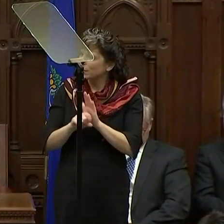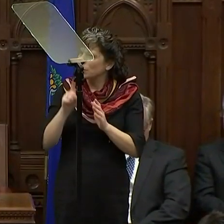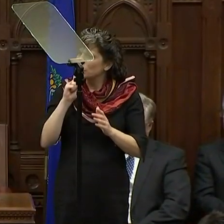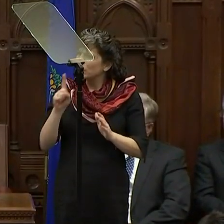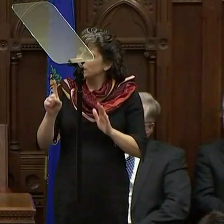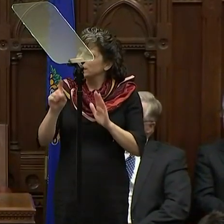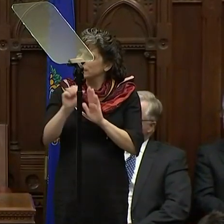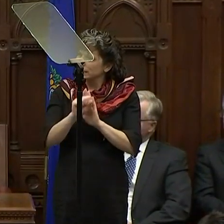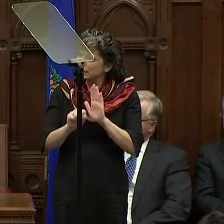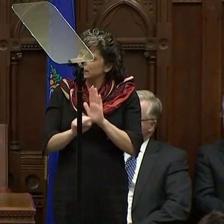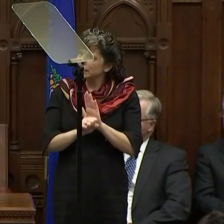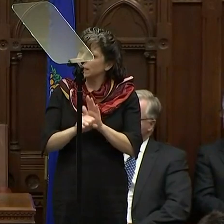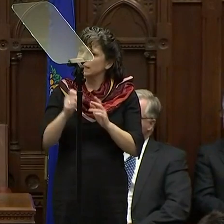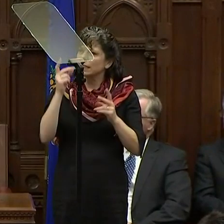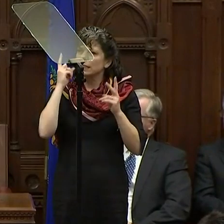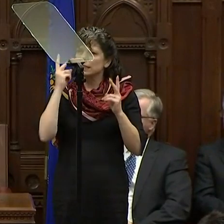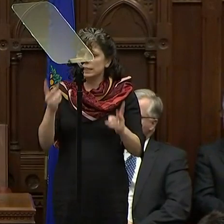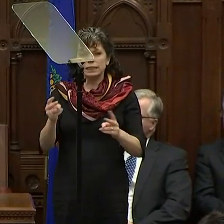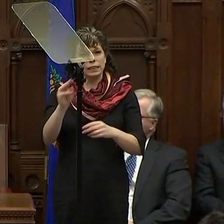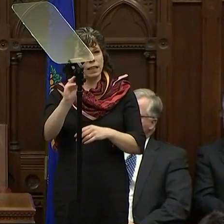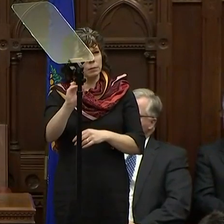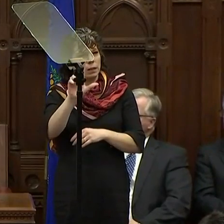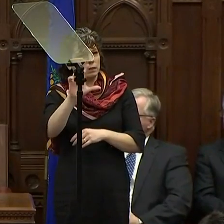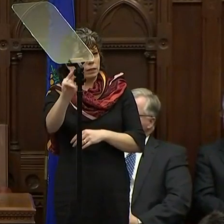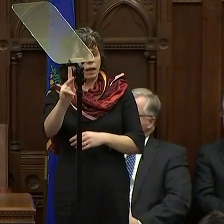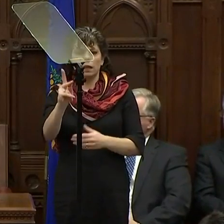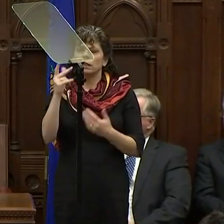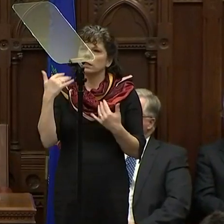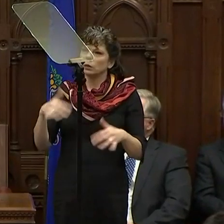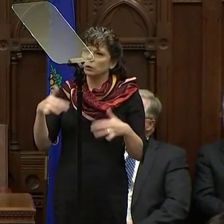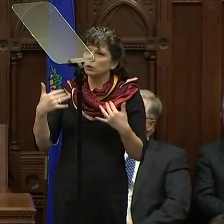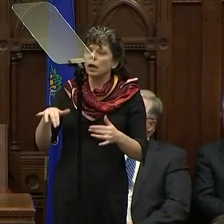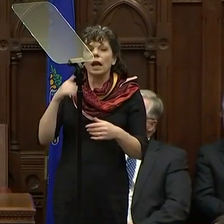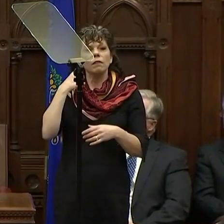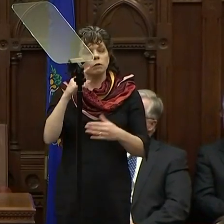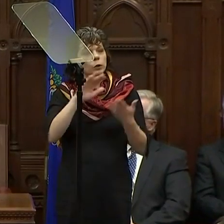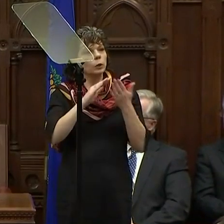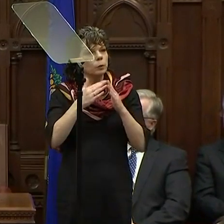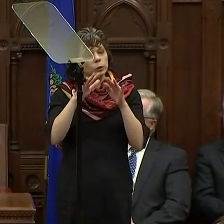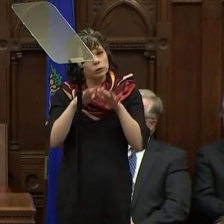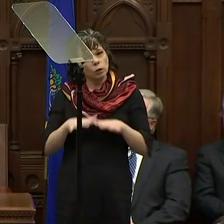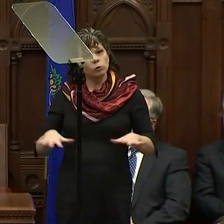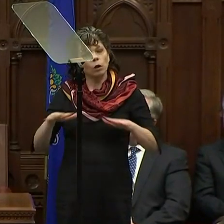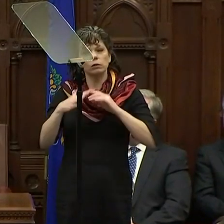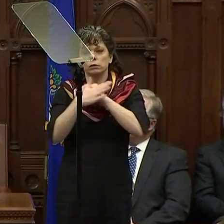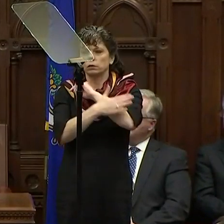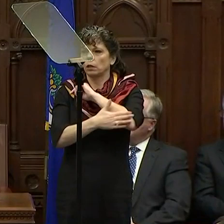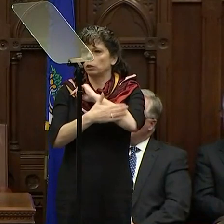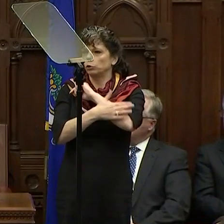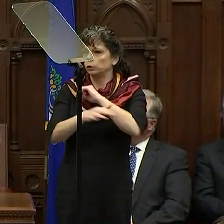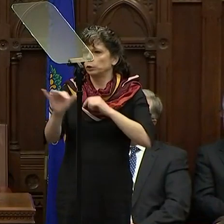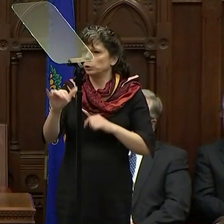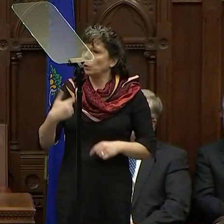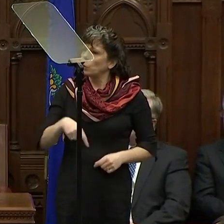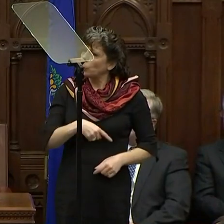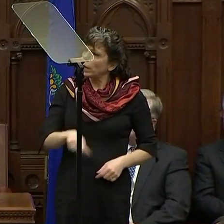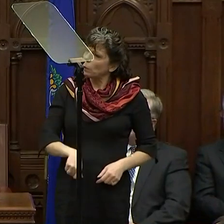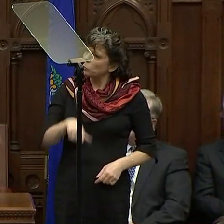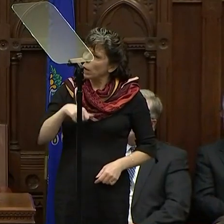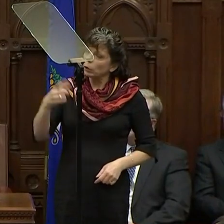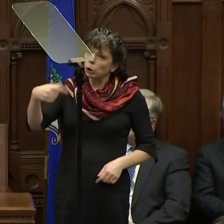as a shining example for Martin Luther King and for communities across the country. And we're proud that you